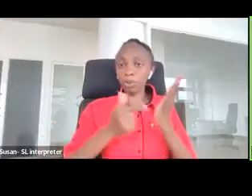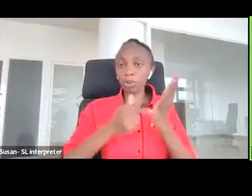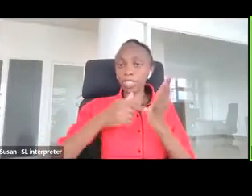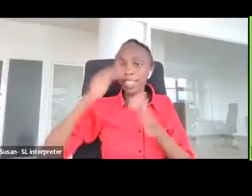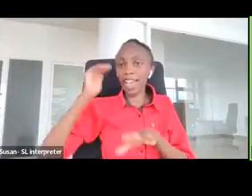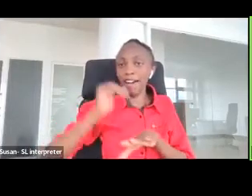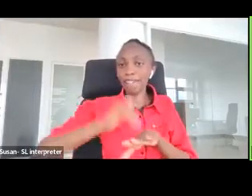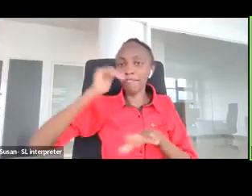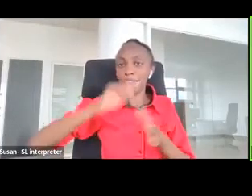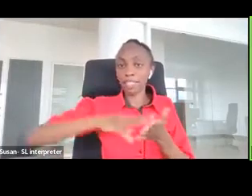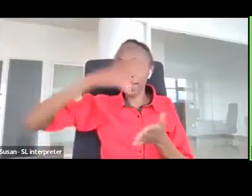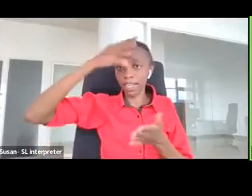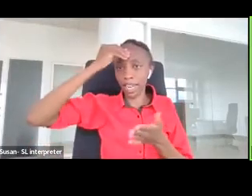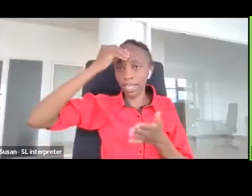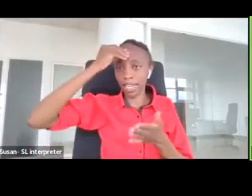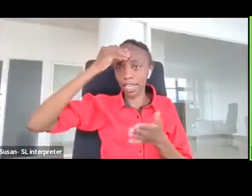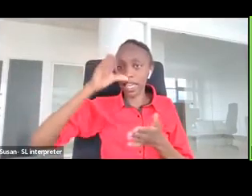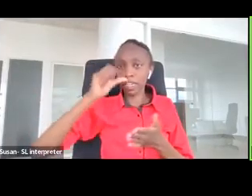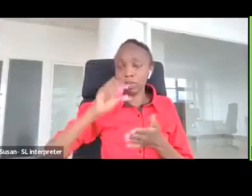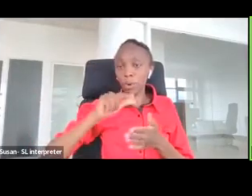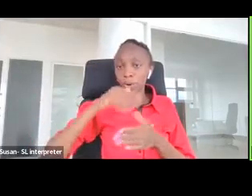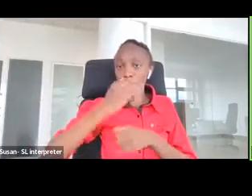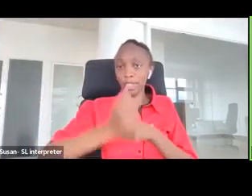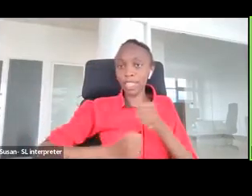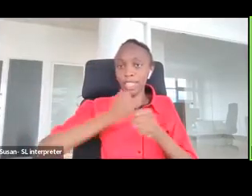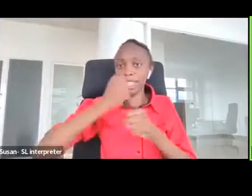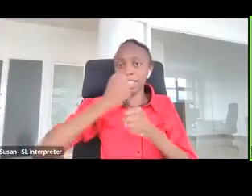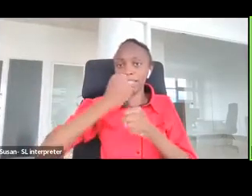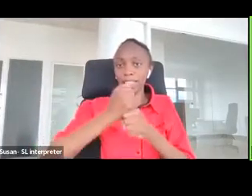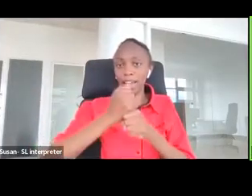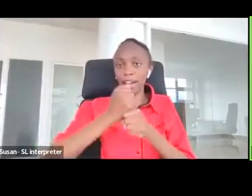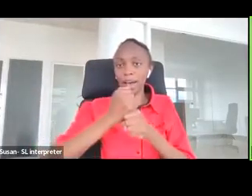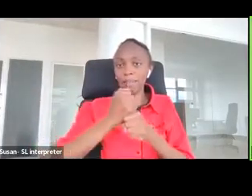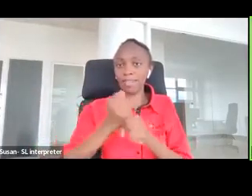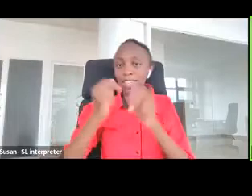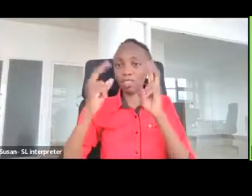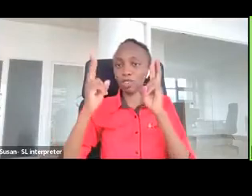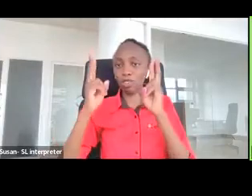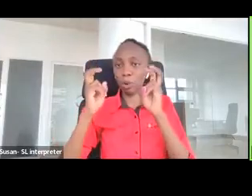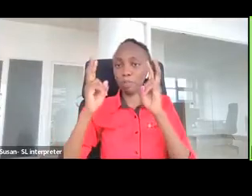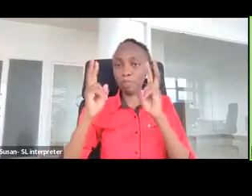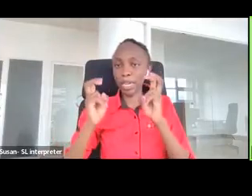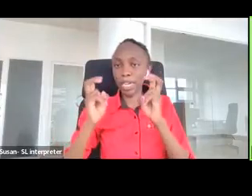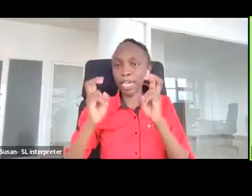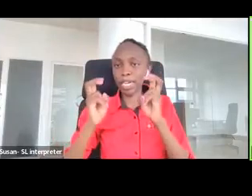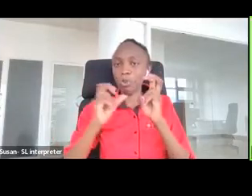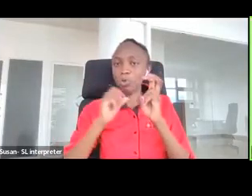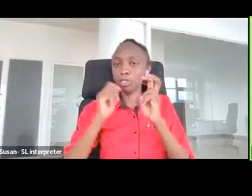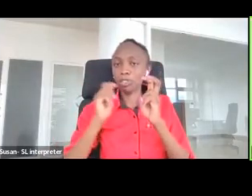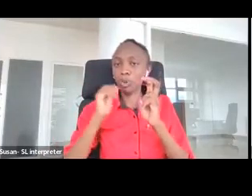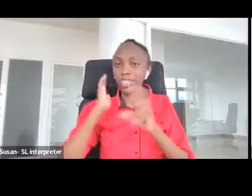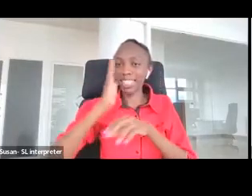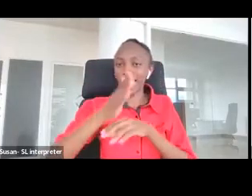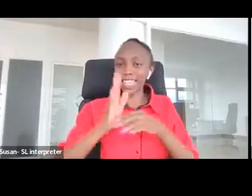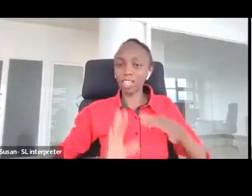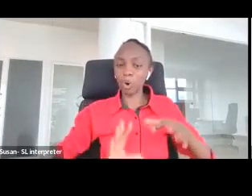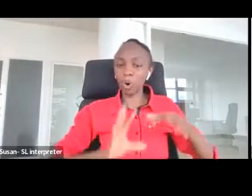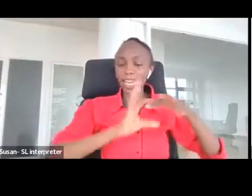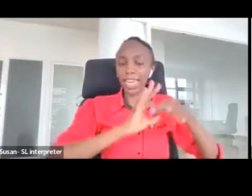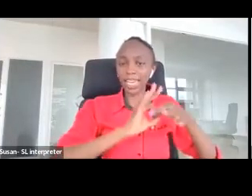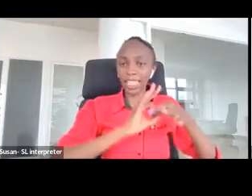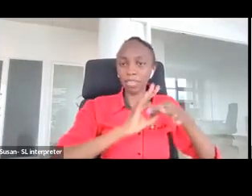didn't really say, okay, let's do a topic related to technology in education. But we